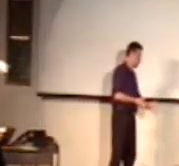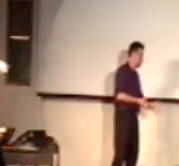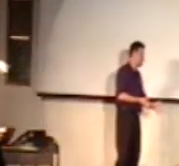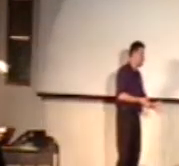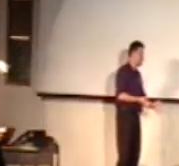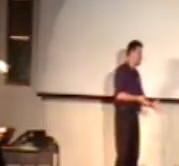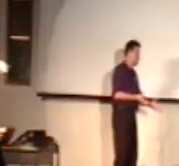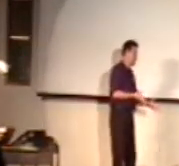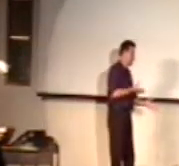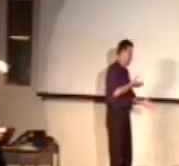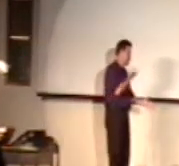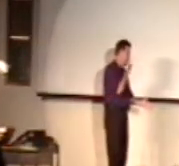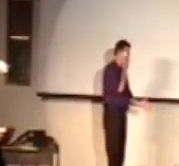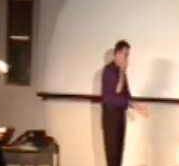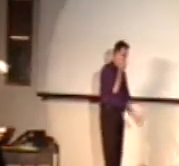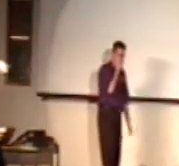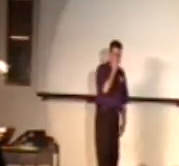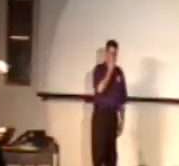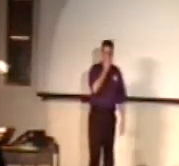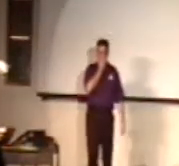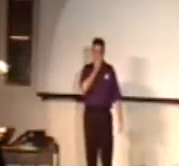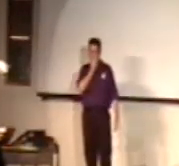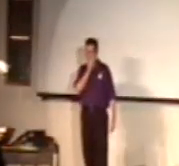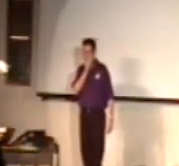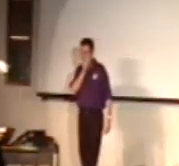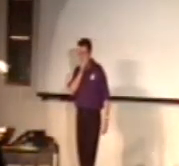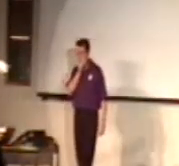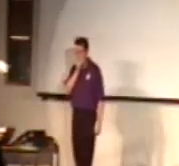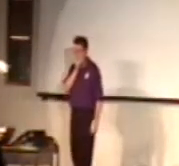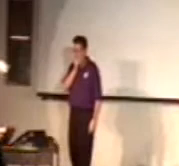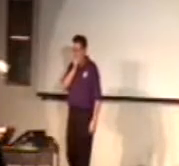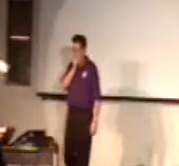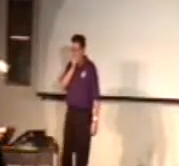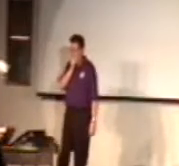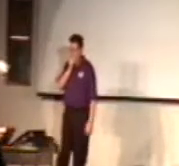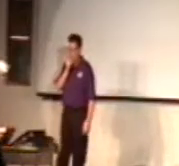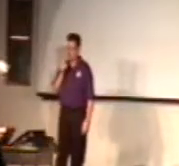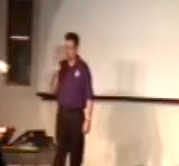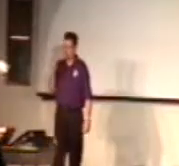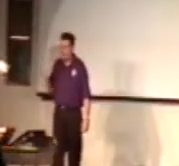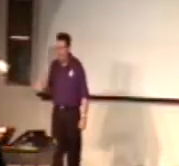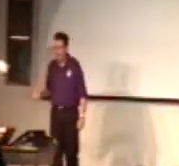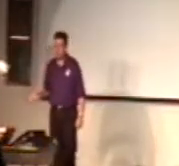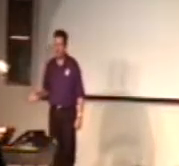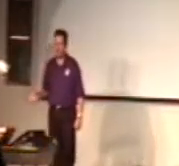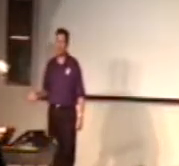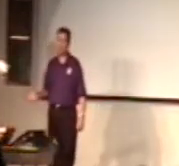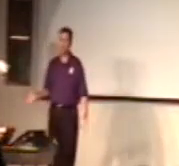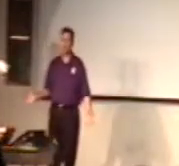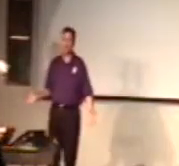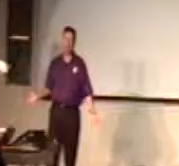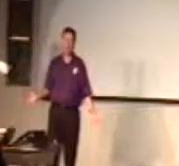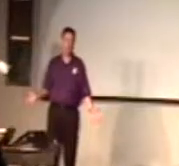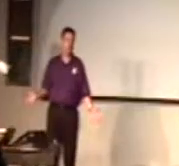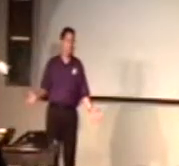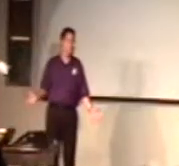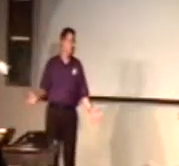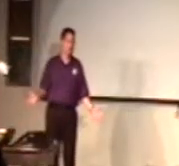of the dress She says, dad, prom is just Got one week away And I need to